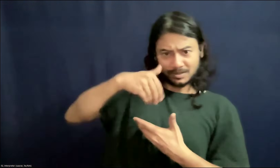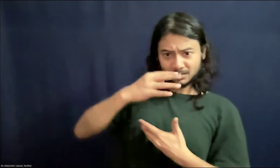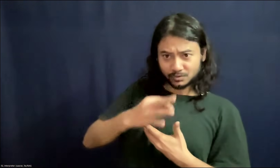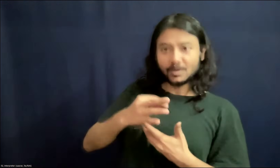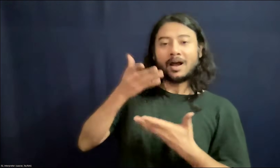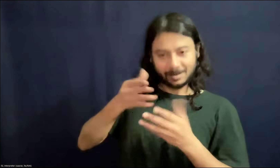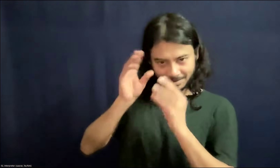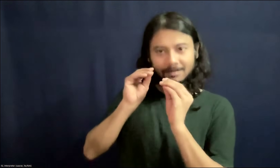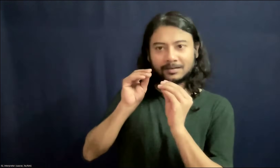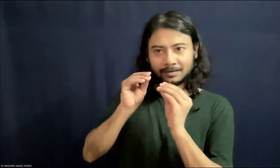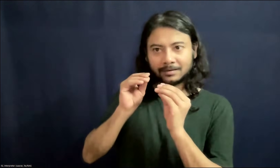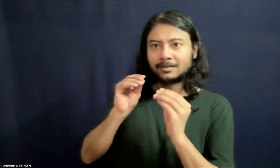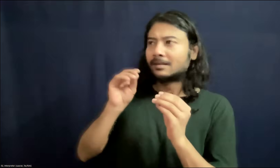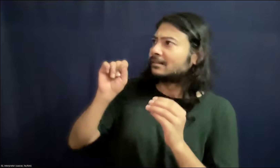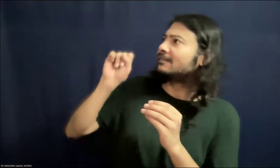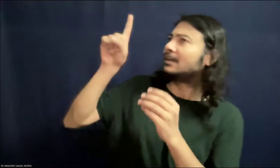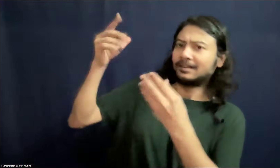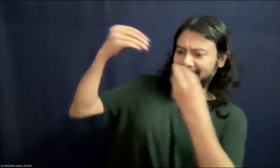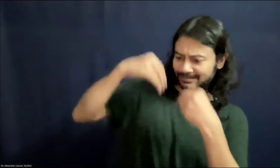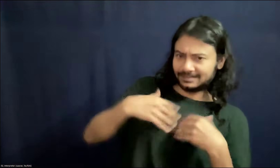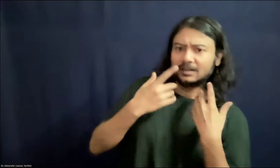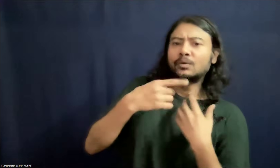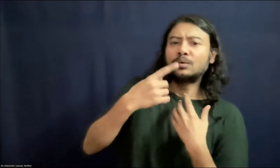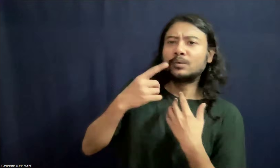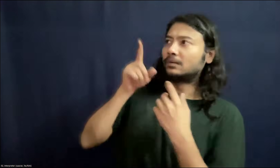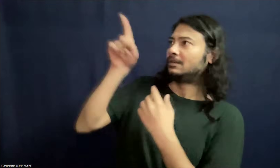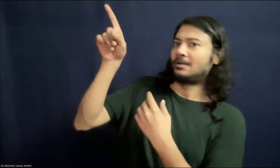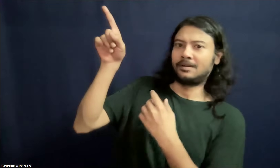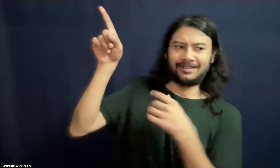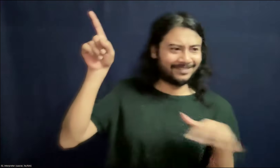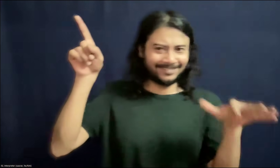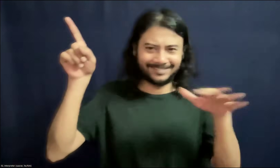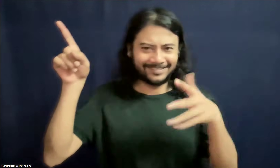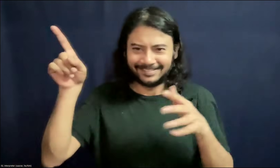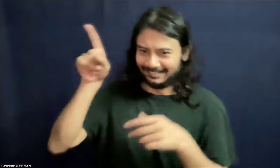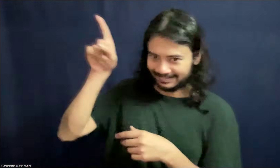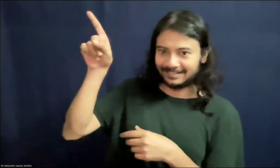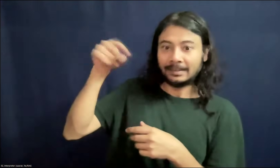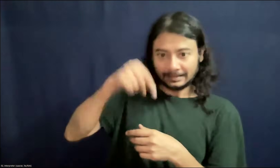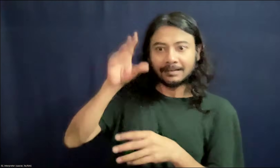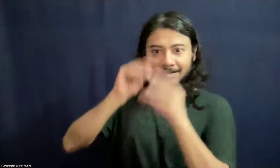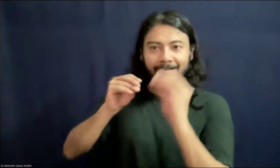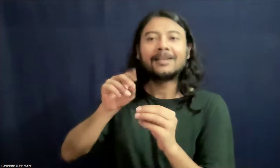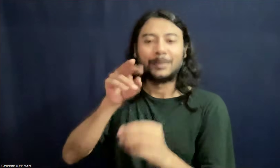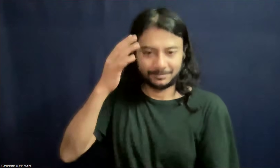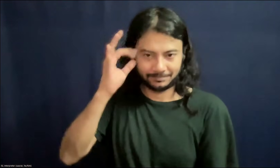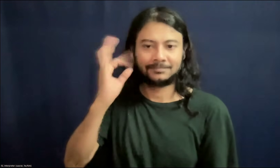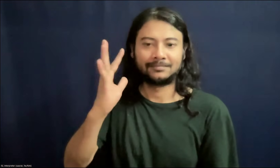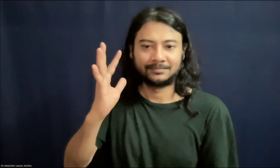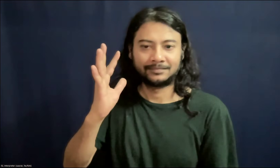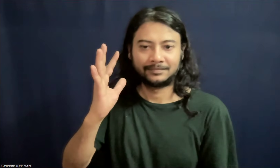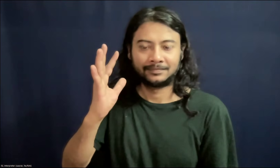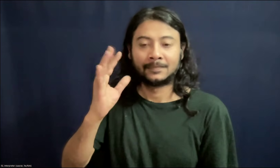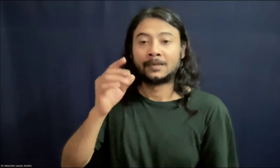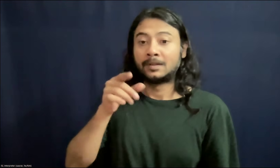try all the ways to connect to Krishna. Invite Krishna in your life, practice bhakti, and try to avoid sins in